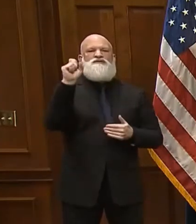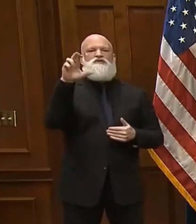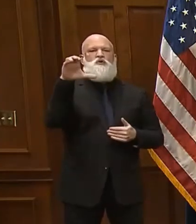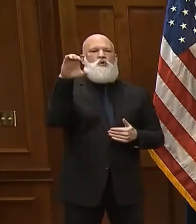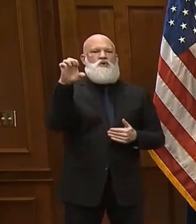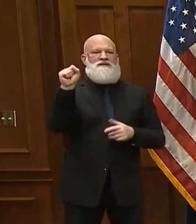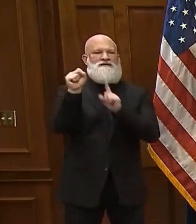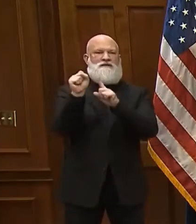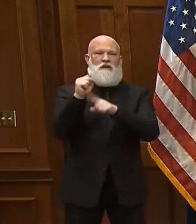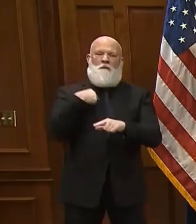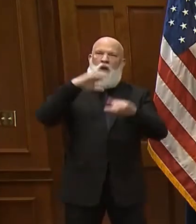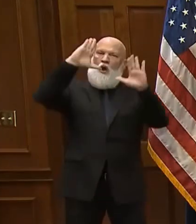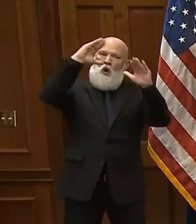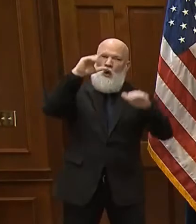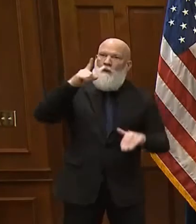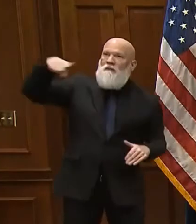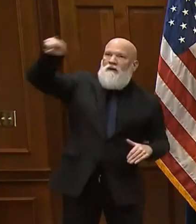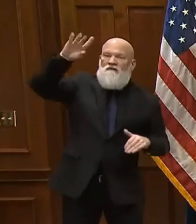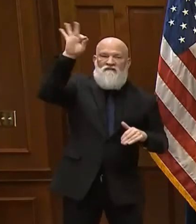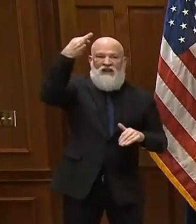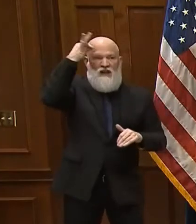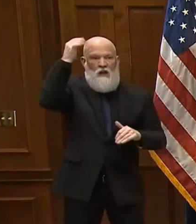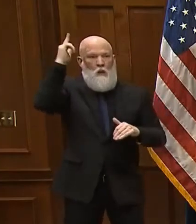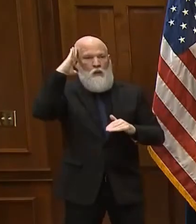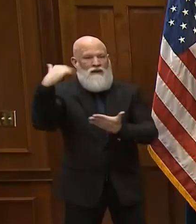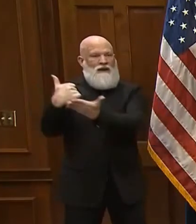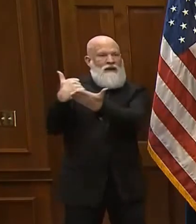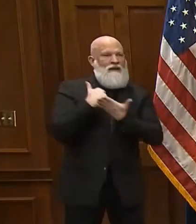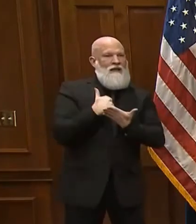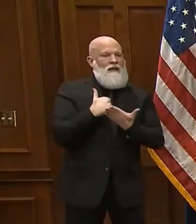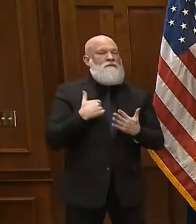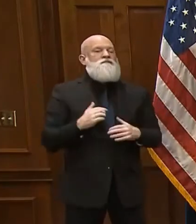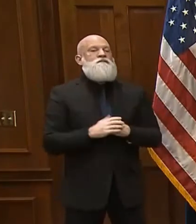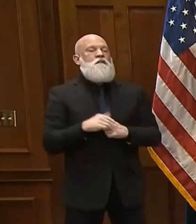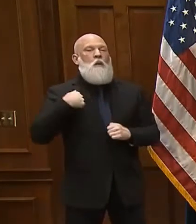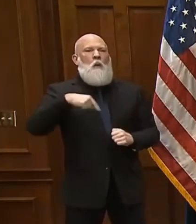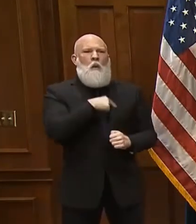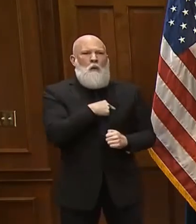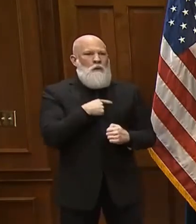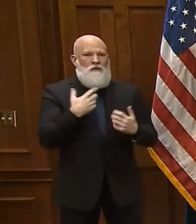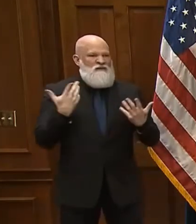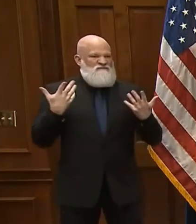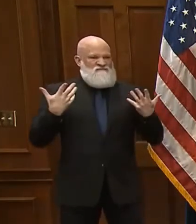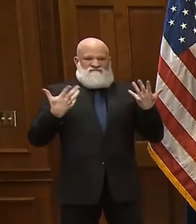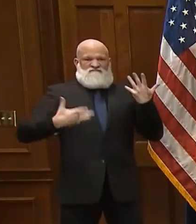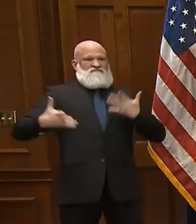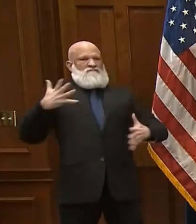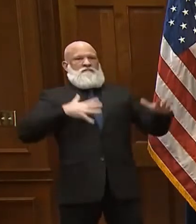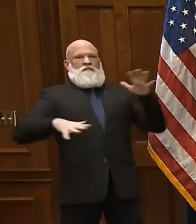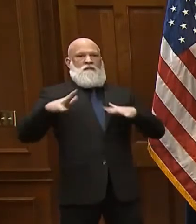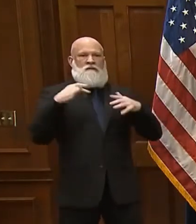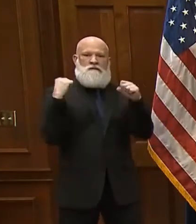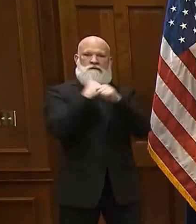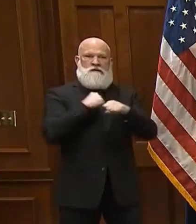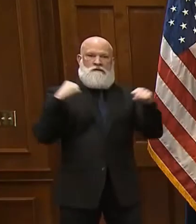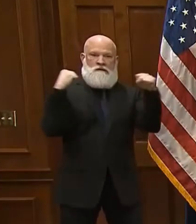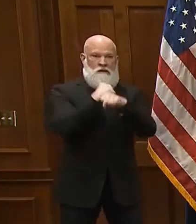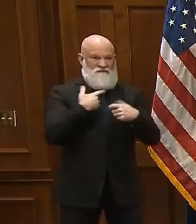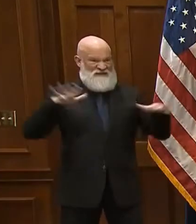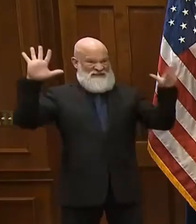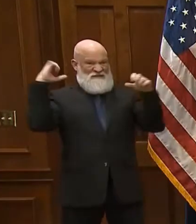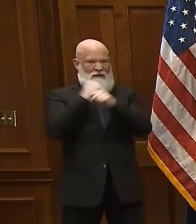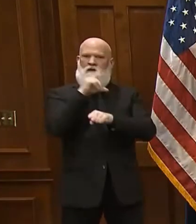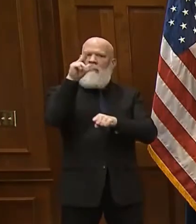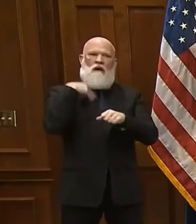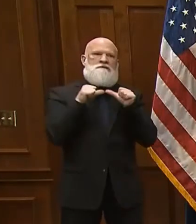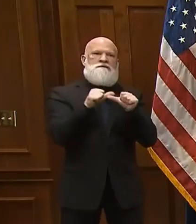ahead. This fight is far from over, but we are in this fight together. Look out for your fellow